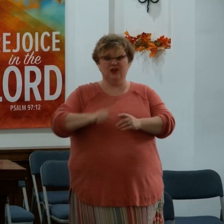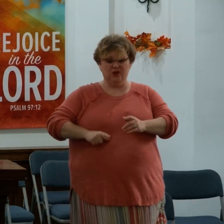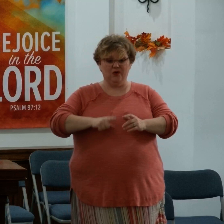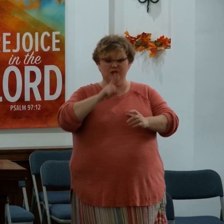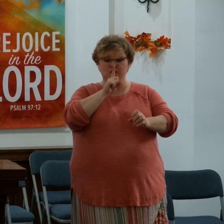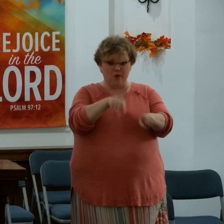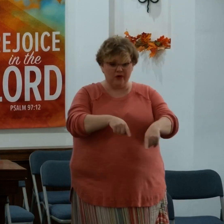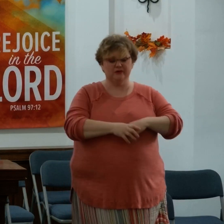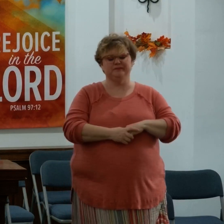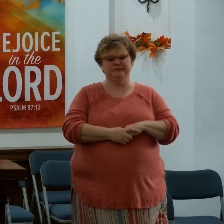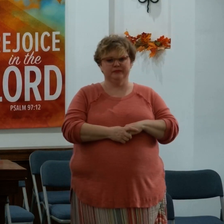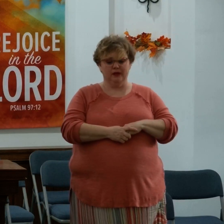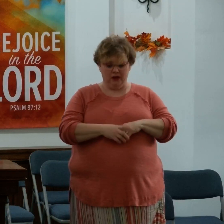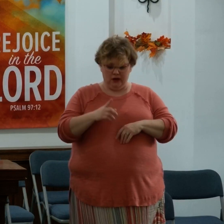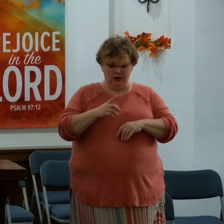Verse 5,